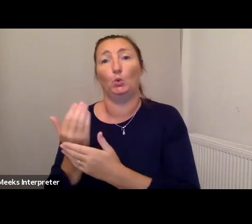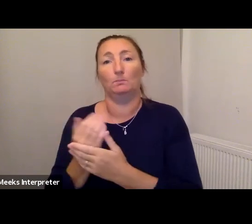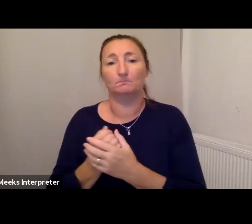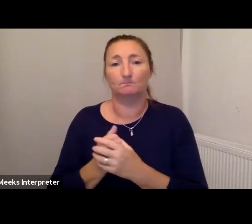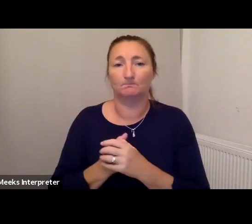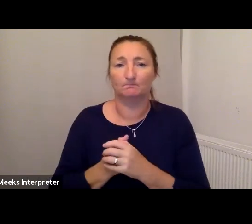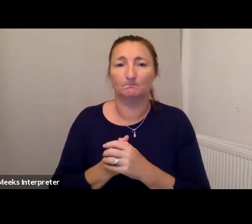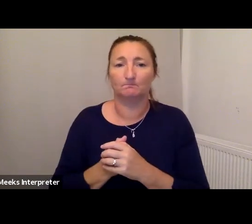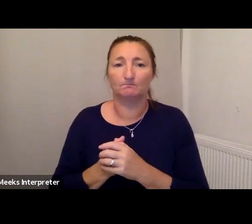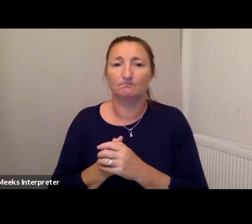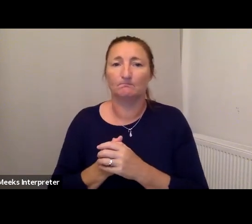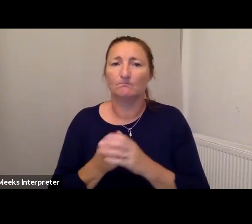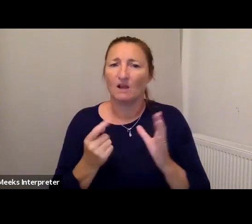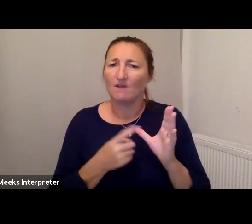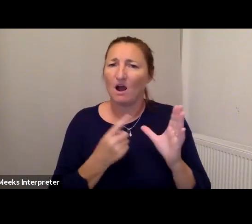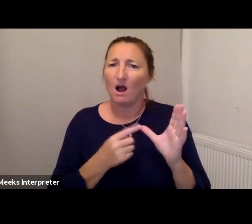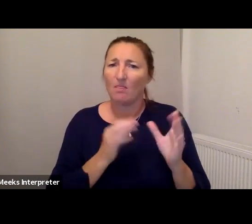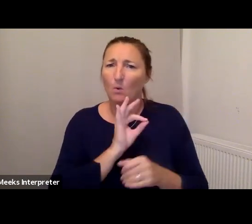And then I'm just reading another.